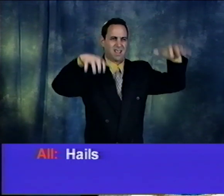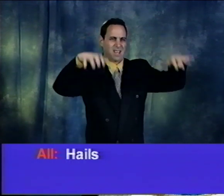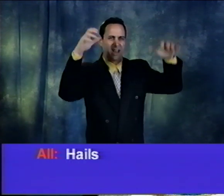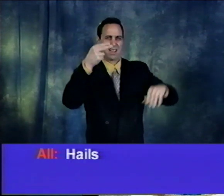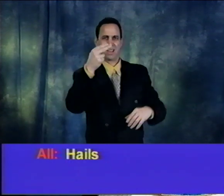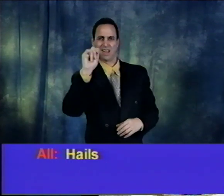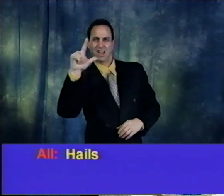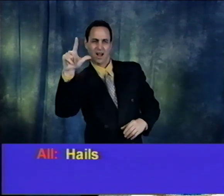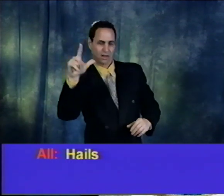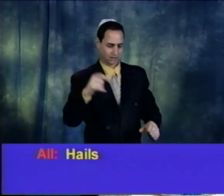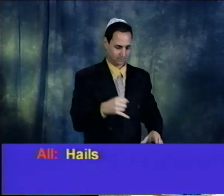hail,